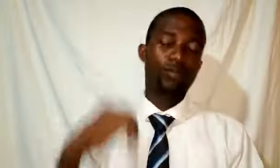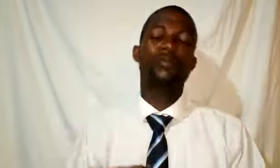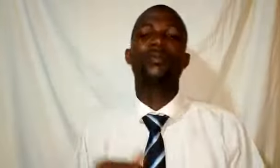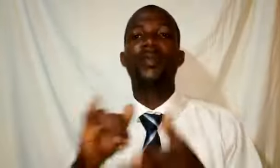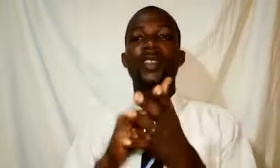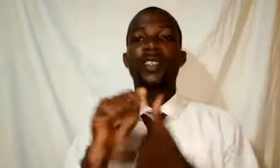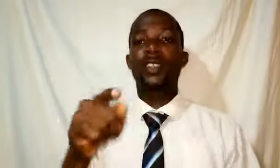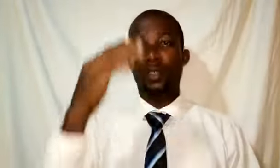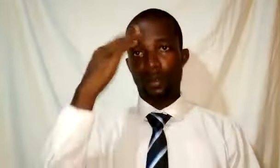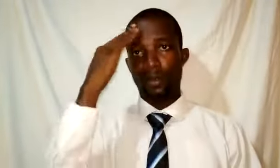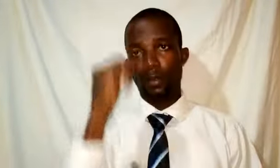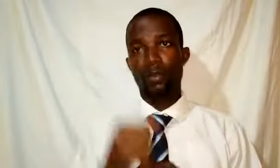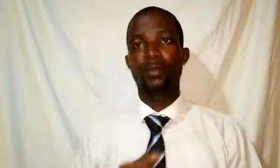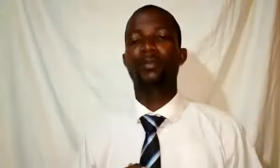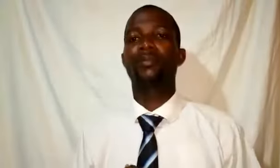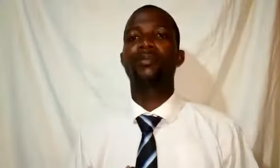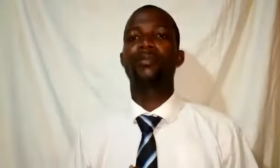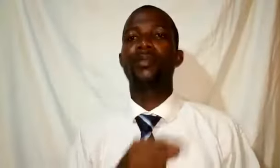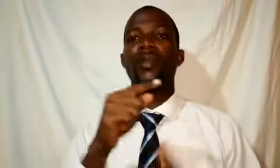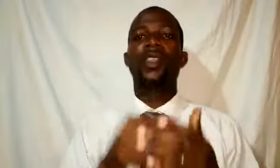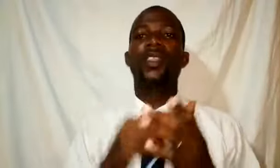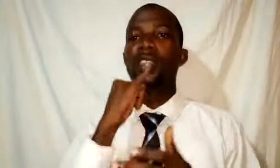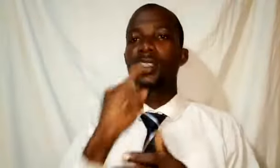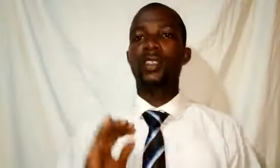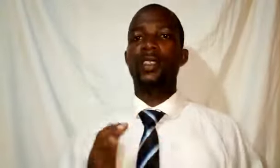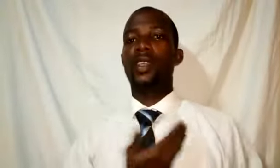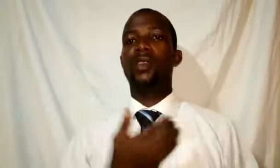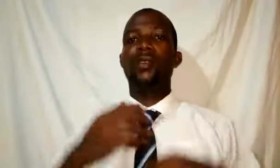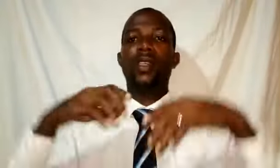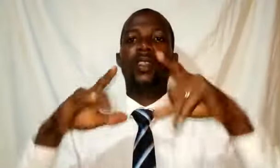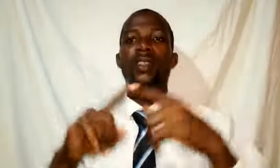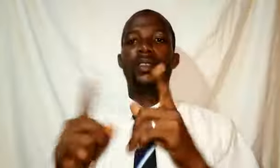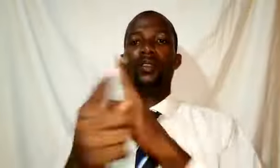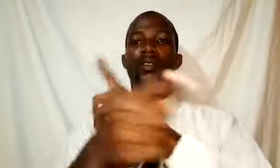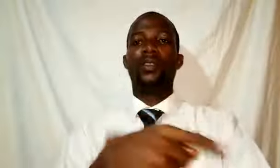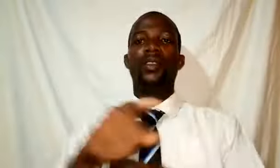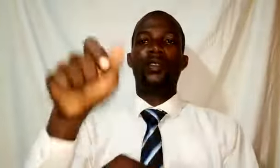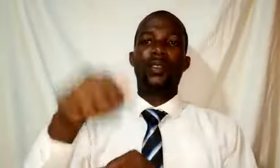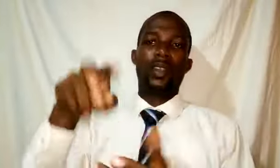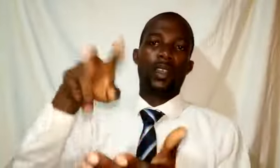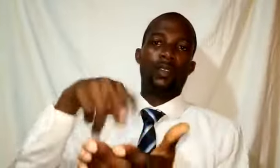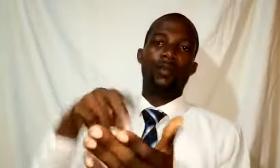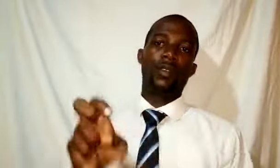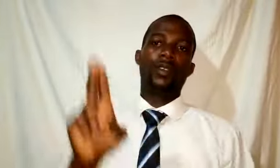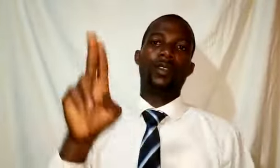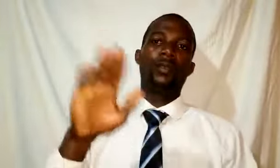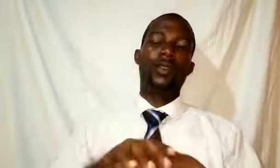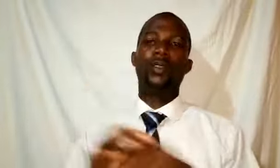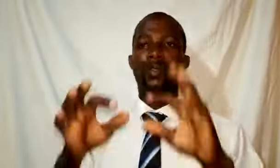know. This has been our class today. You can read up on fables by going